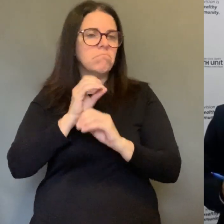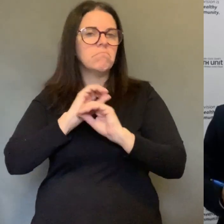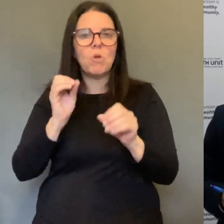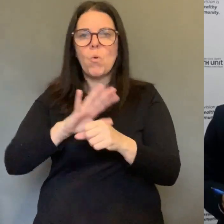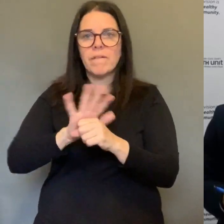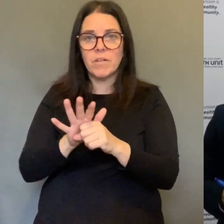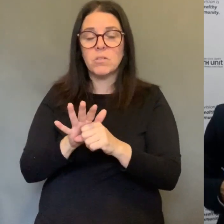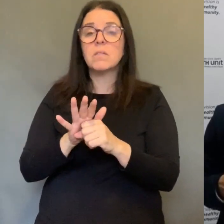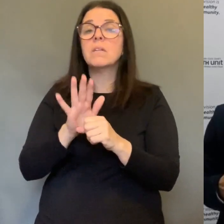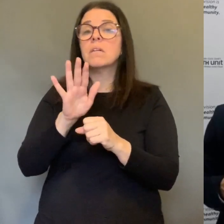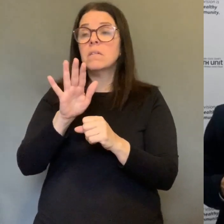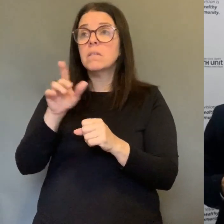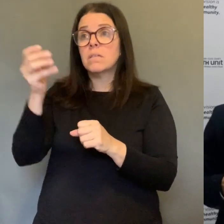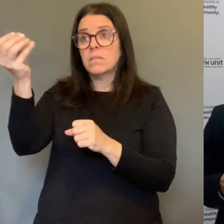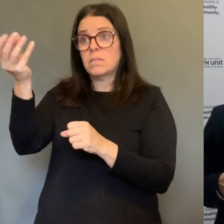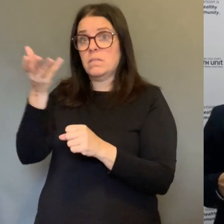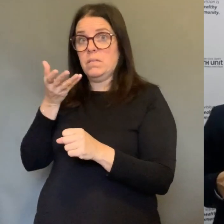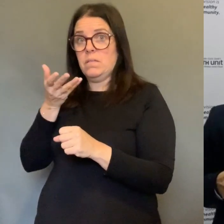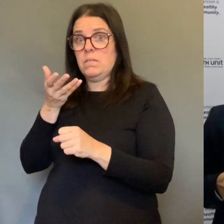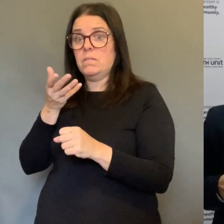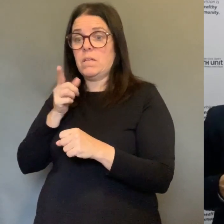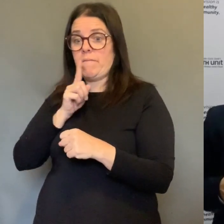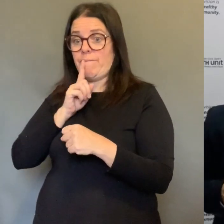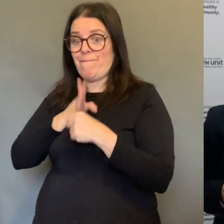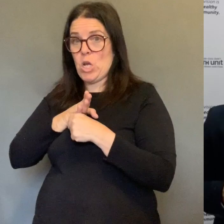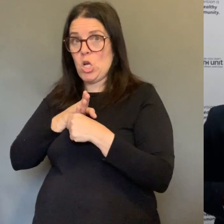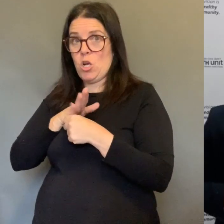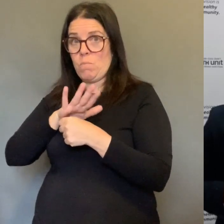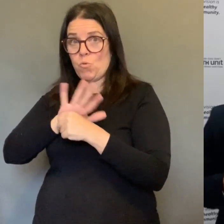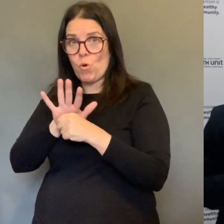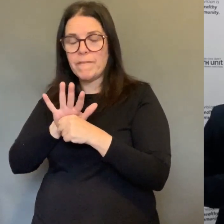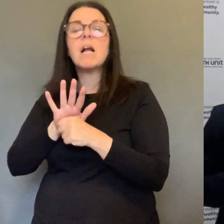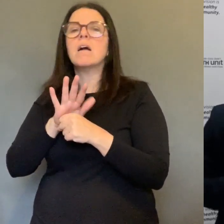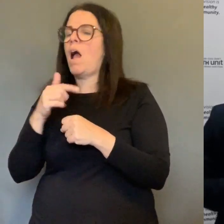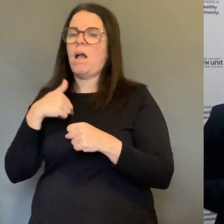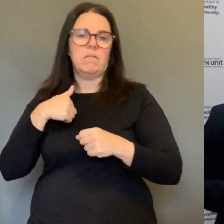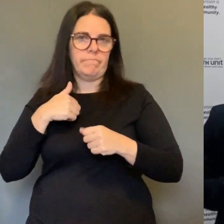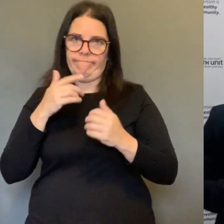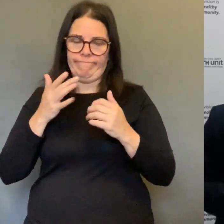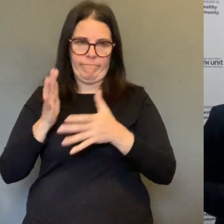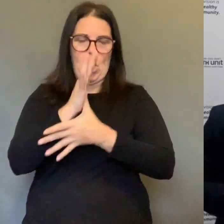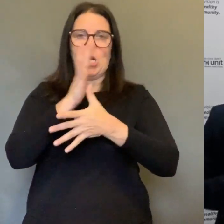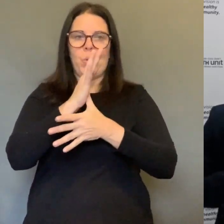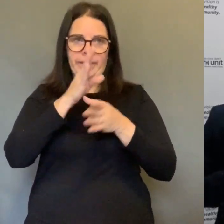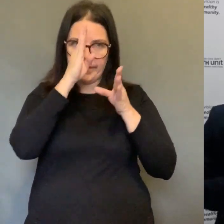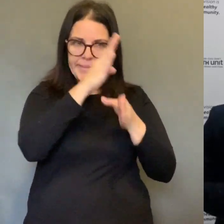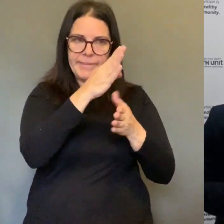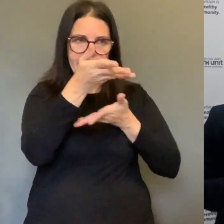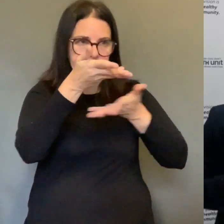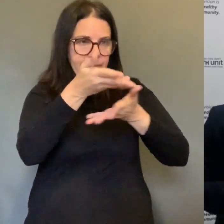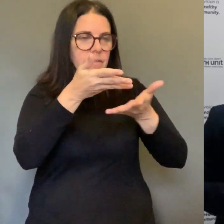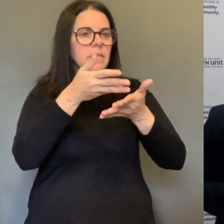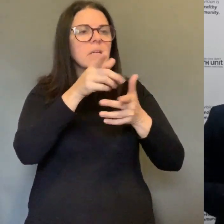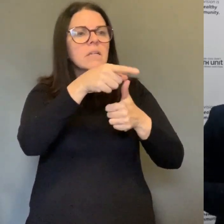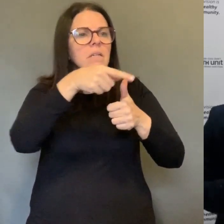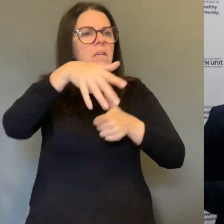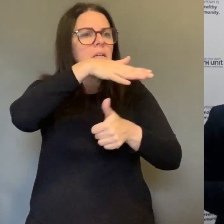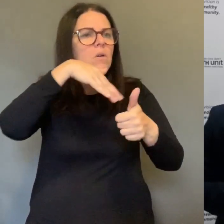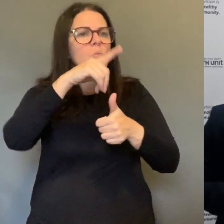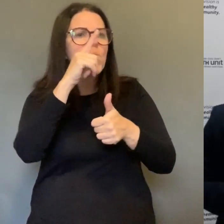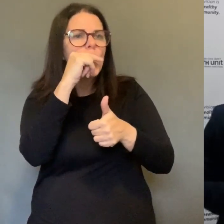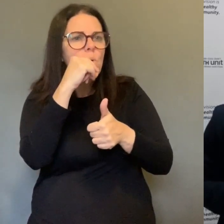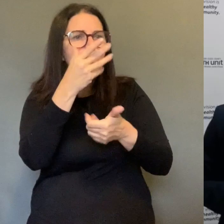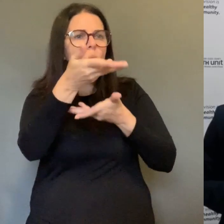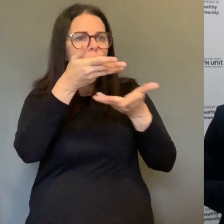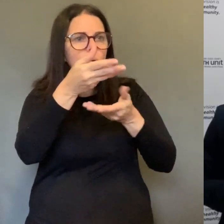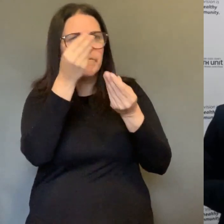that we need from identifying the contacts, so that the contacts are notified and are asked to self-isolate as per